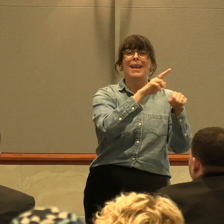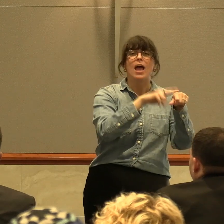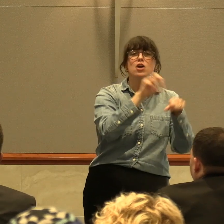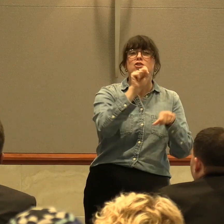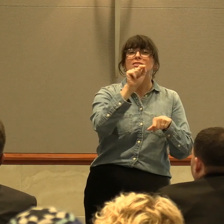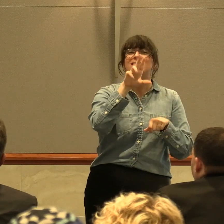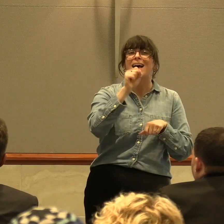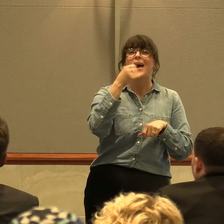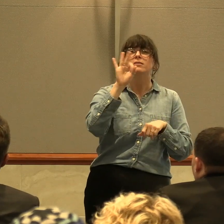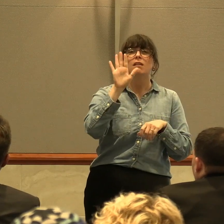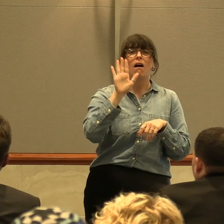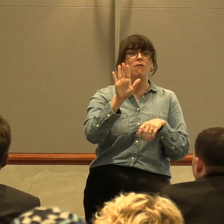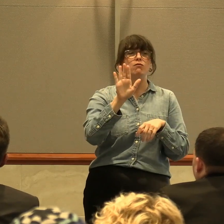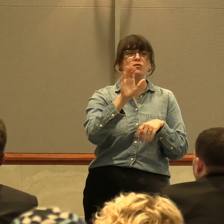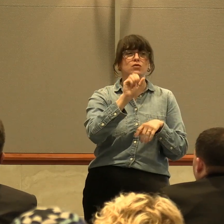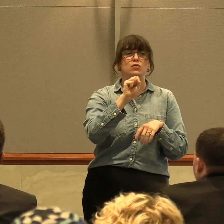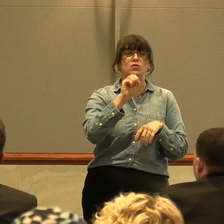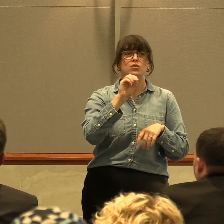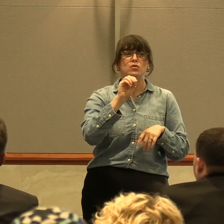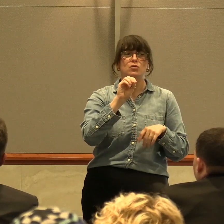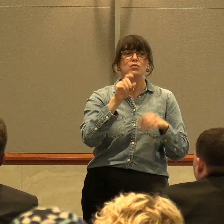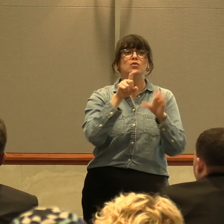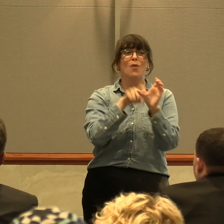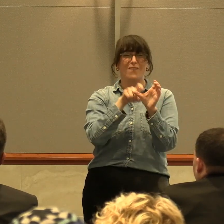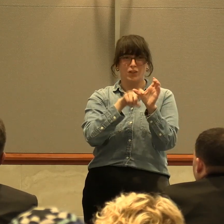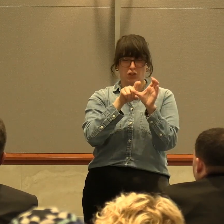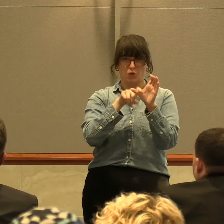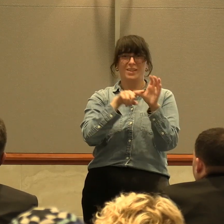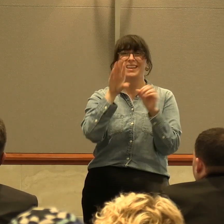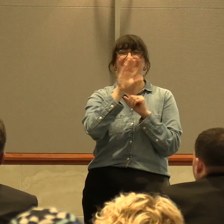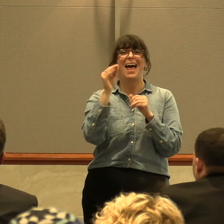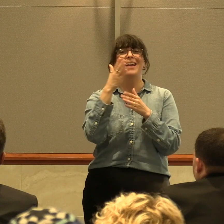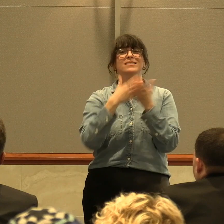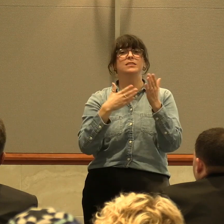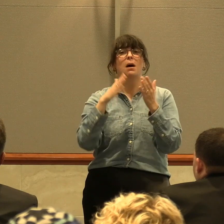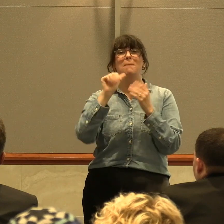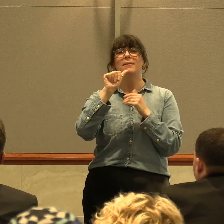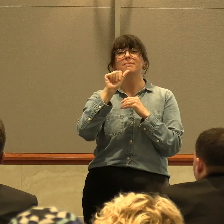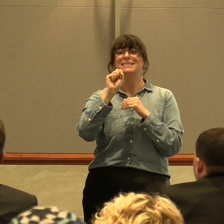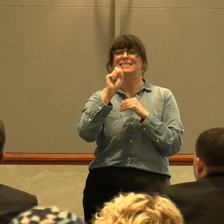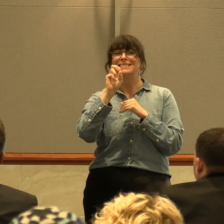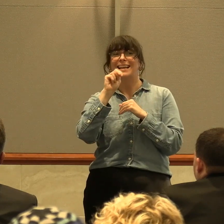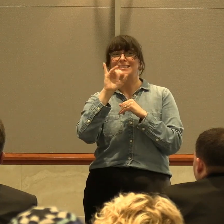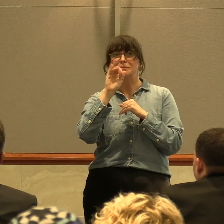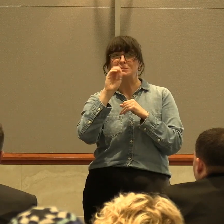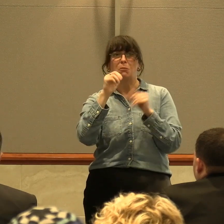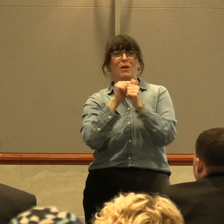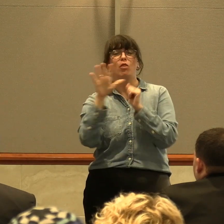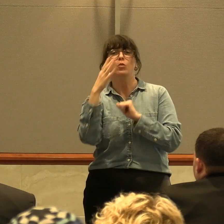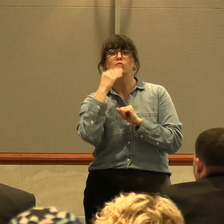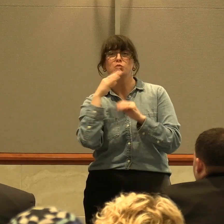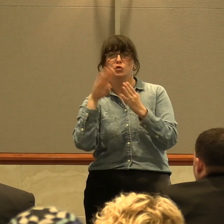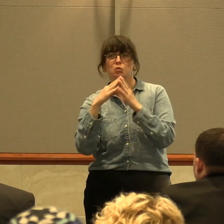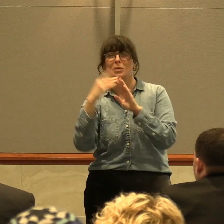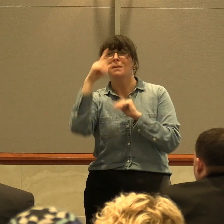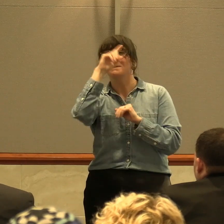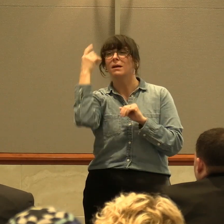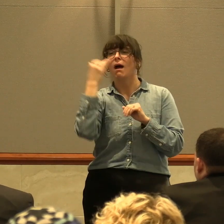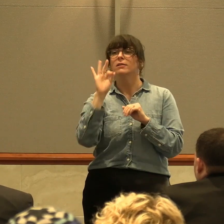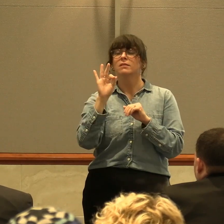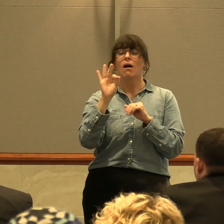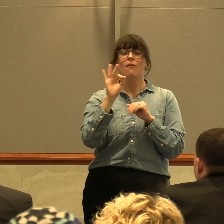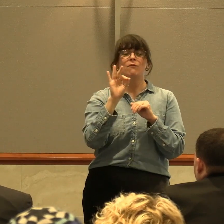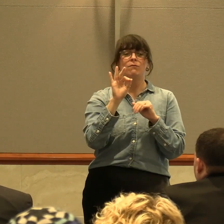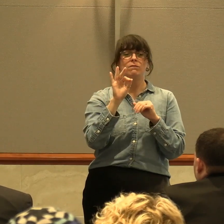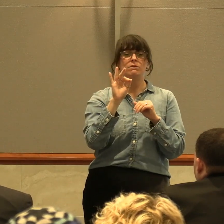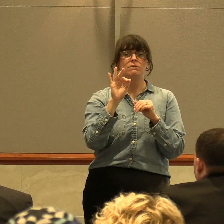the Soviet Union, and there was sensitivity in the Jewish community because of the use of